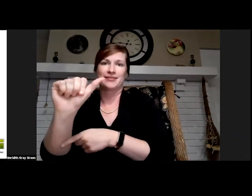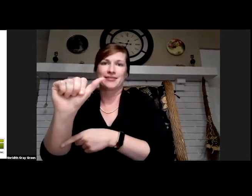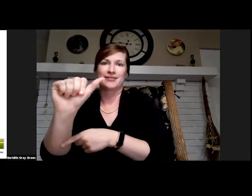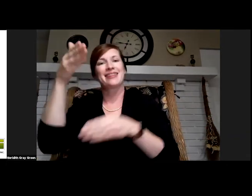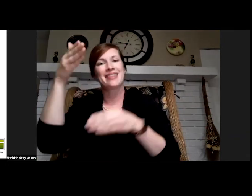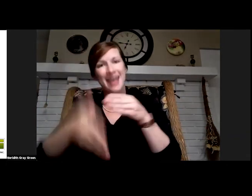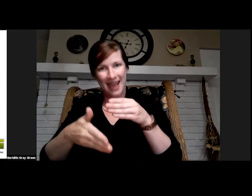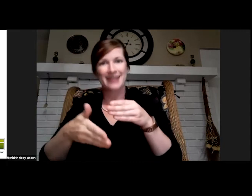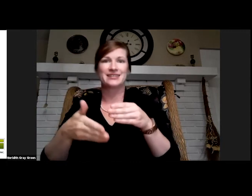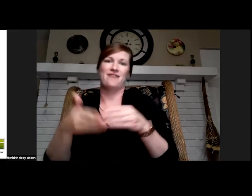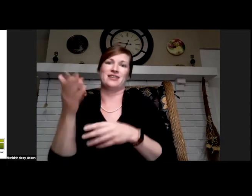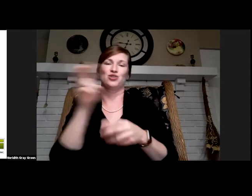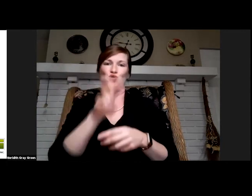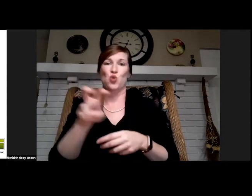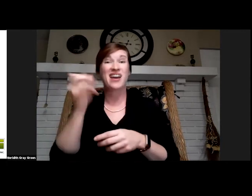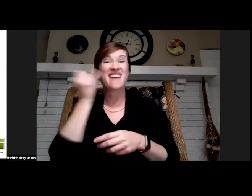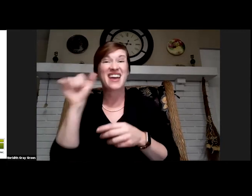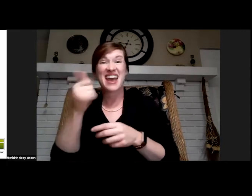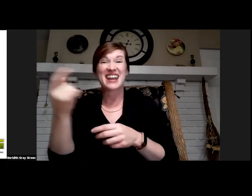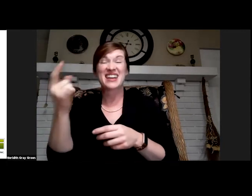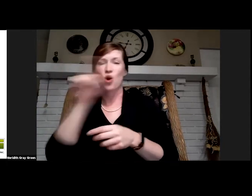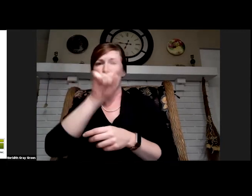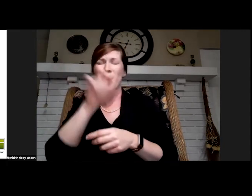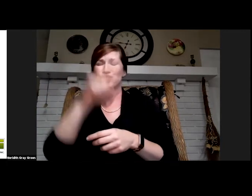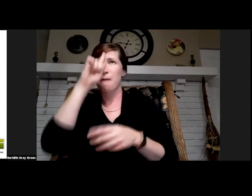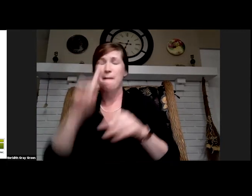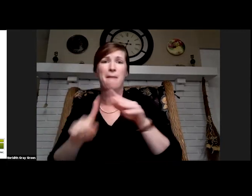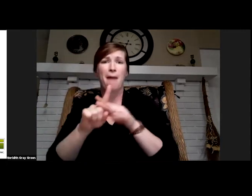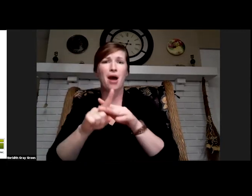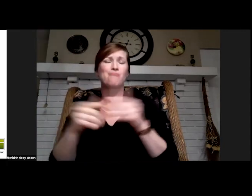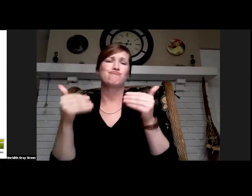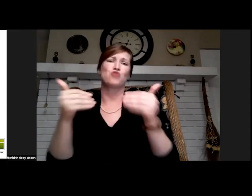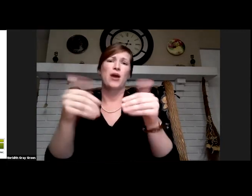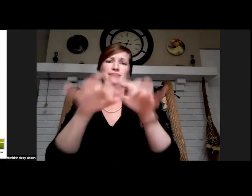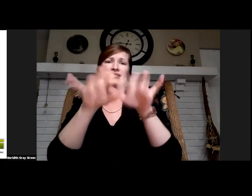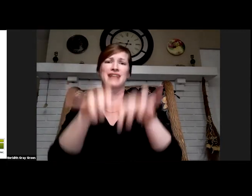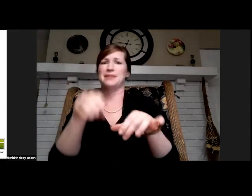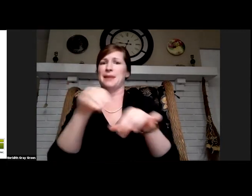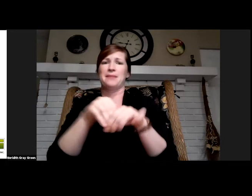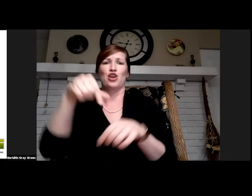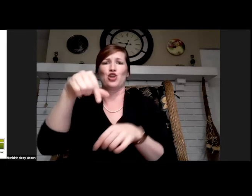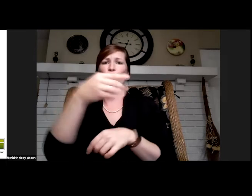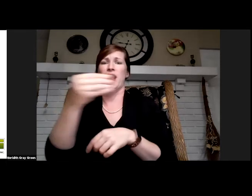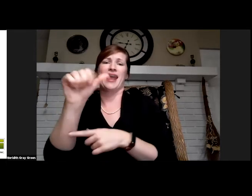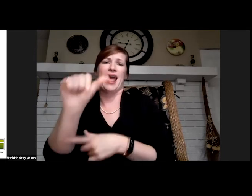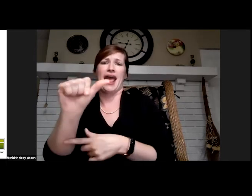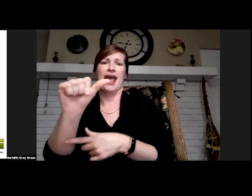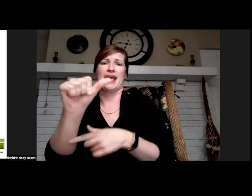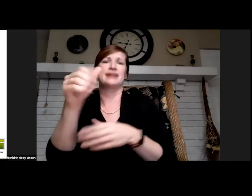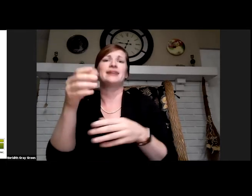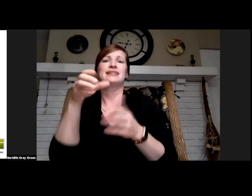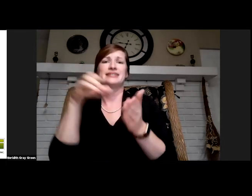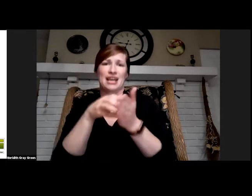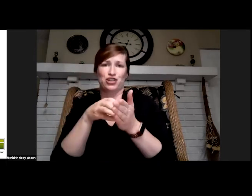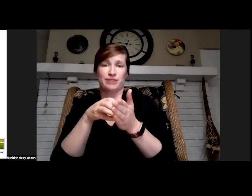We also have a Q&A at the end of this tour. So if there are any questions that come to mind, go ahead